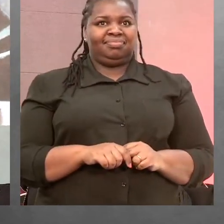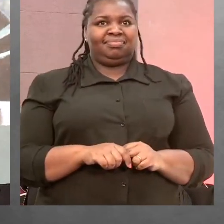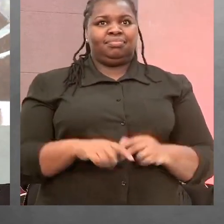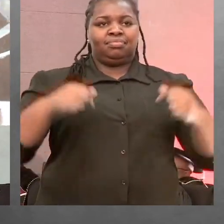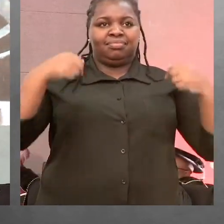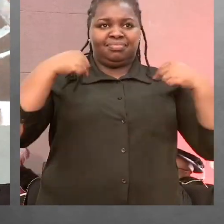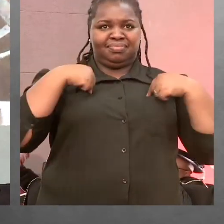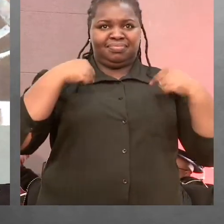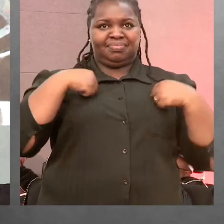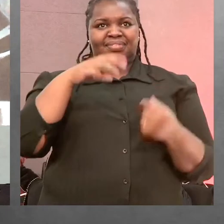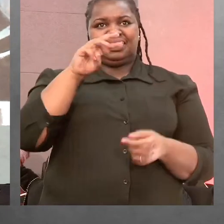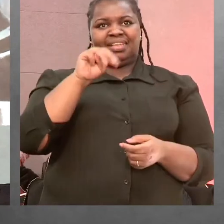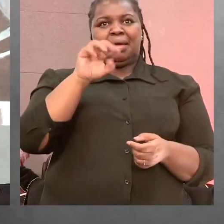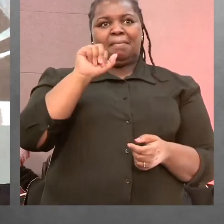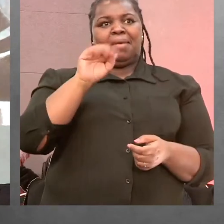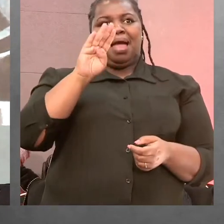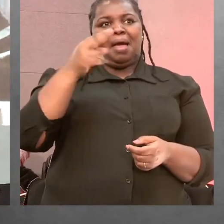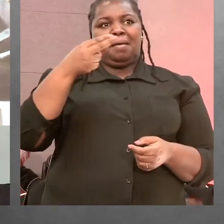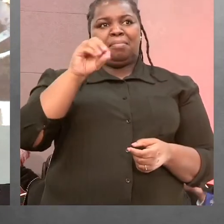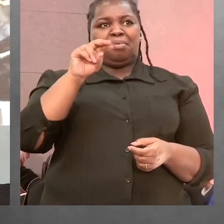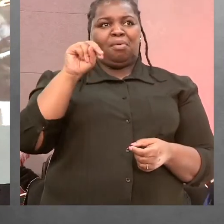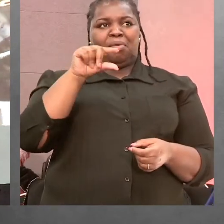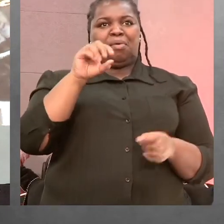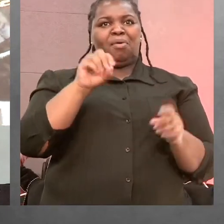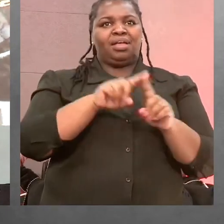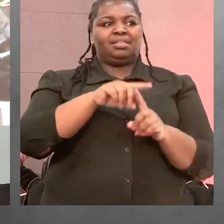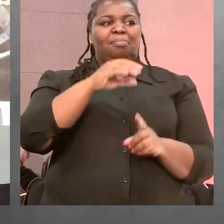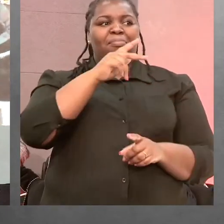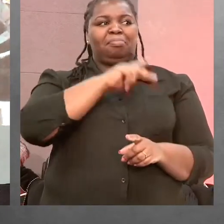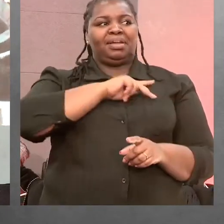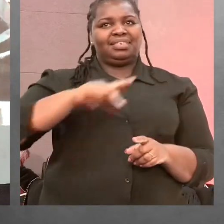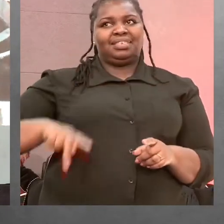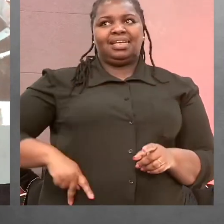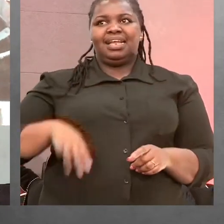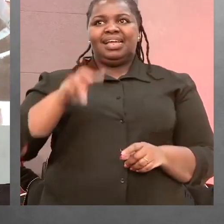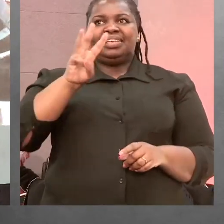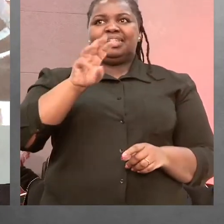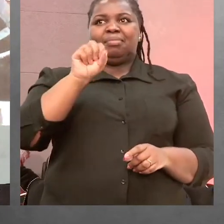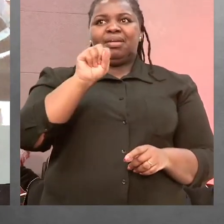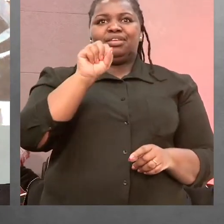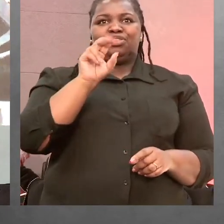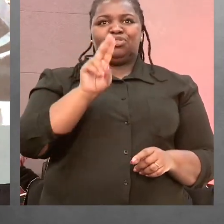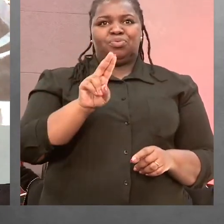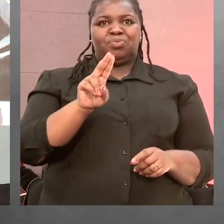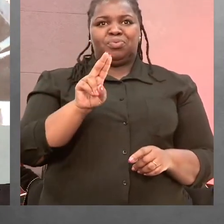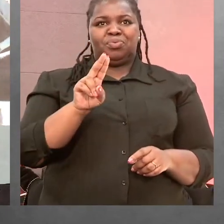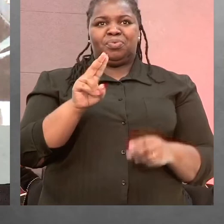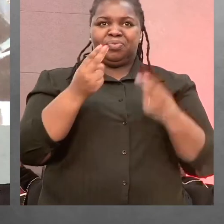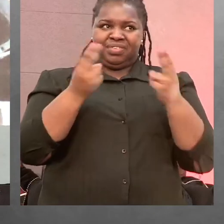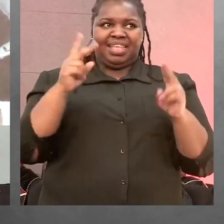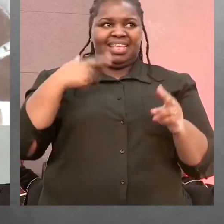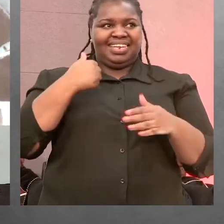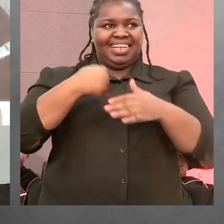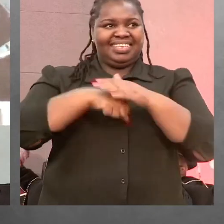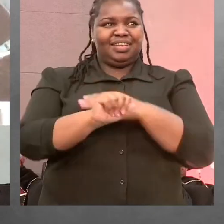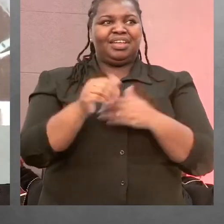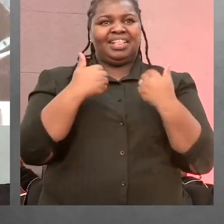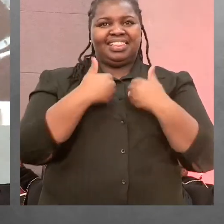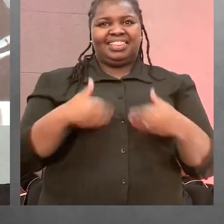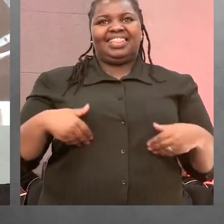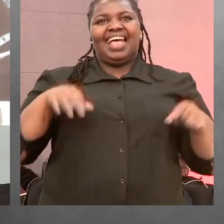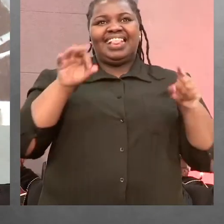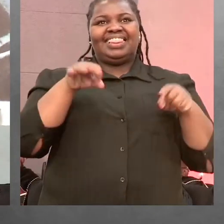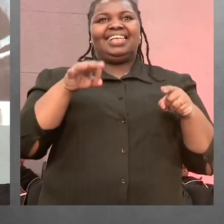I, Mapongoma Skole, as the president of Walter Sisulu University, the Azalwa Sunday, the 13th